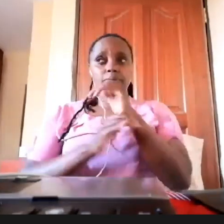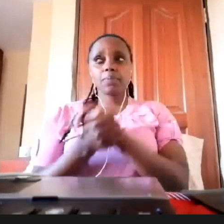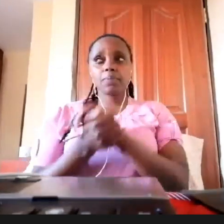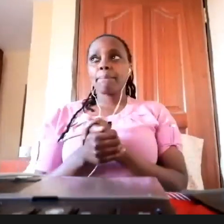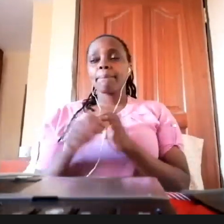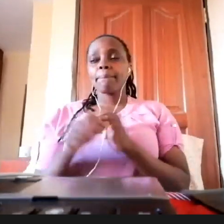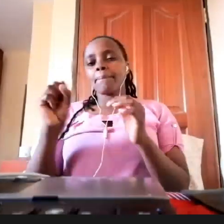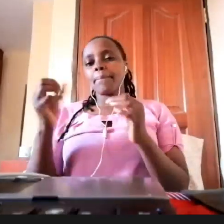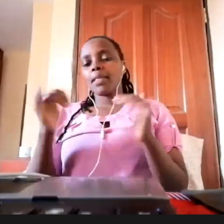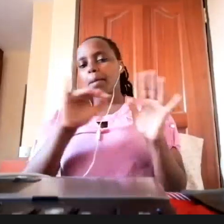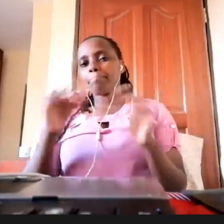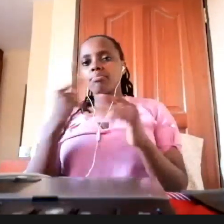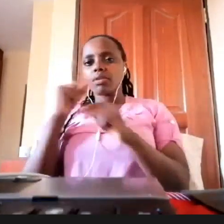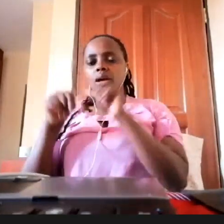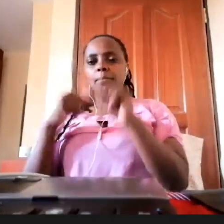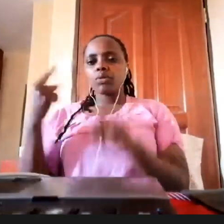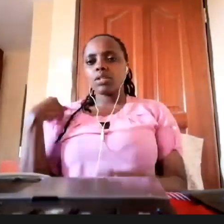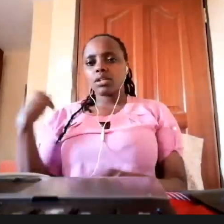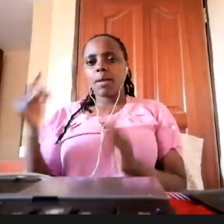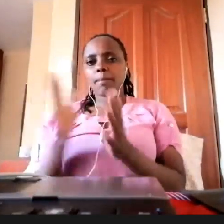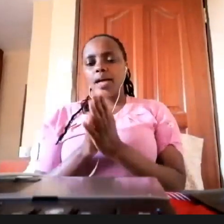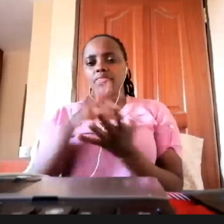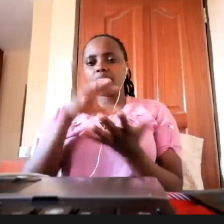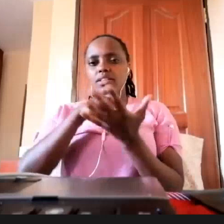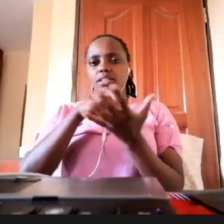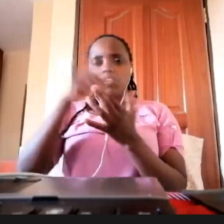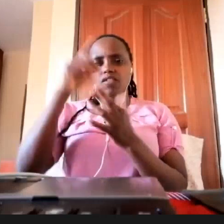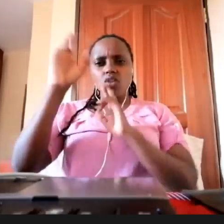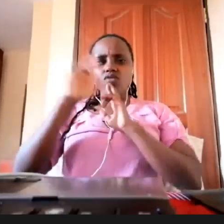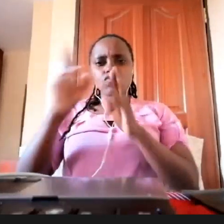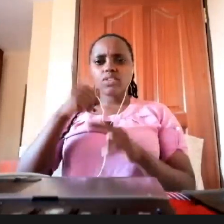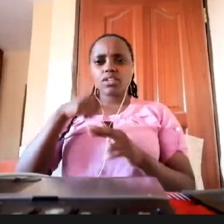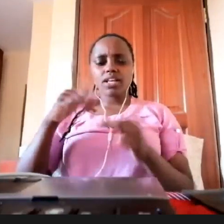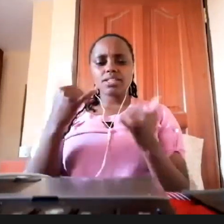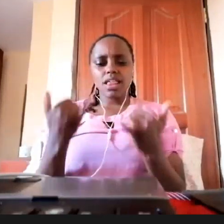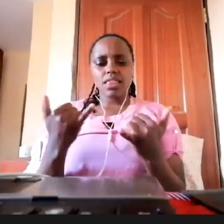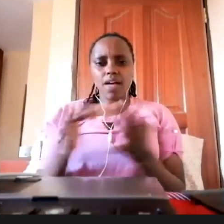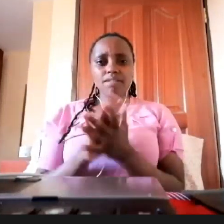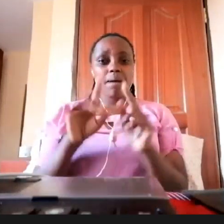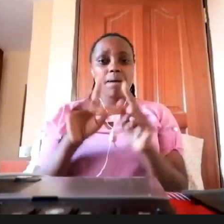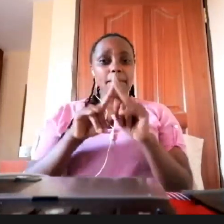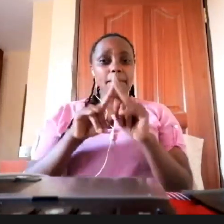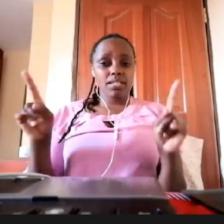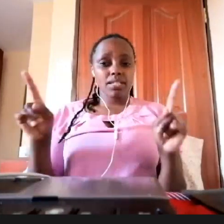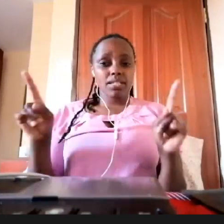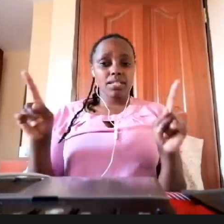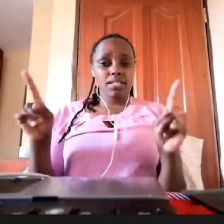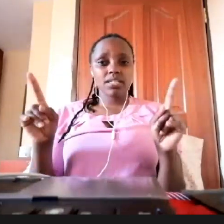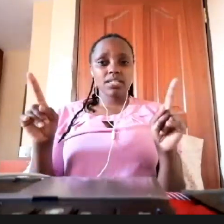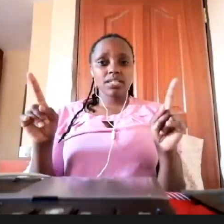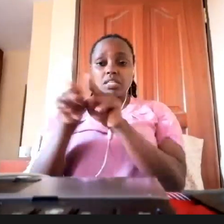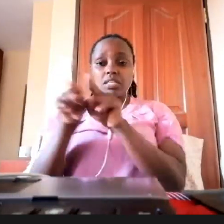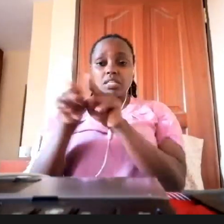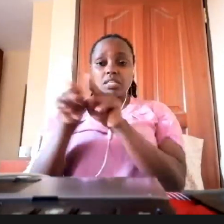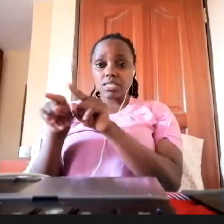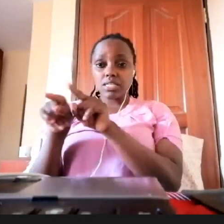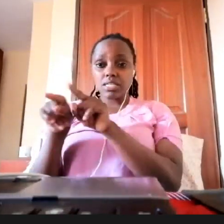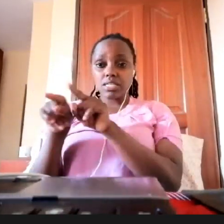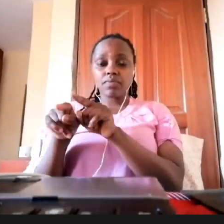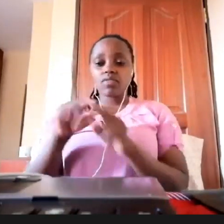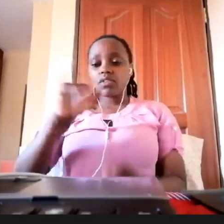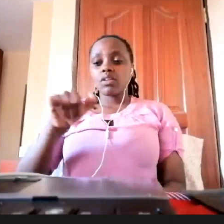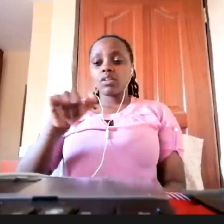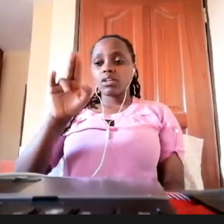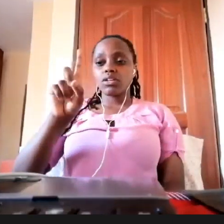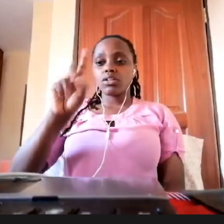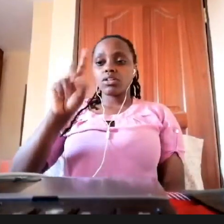terms of numbers and in terms of status of reporting, that's where we are. But as Judith has presented